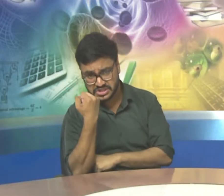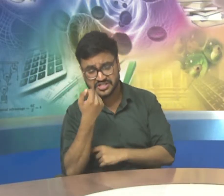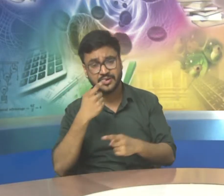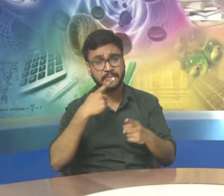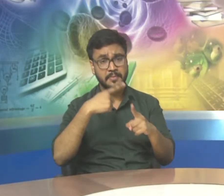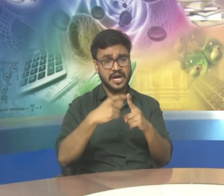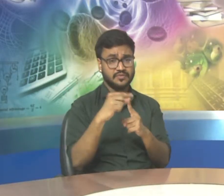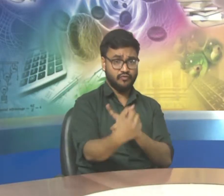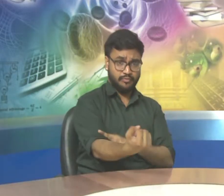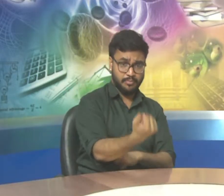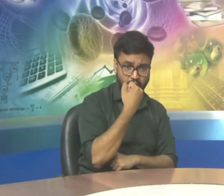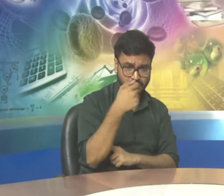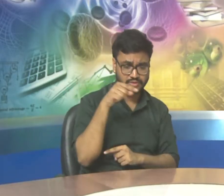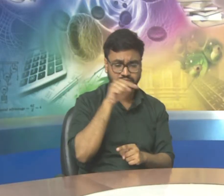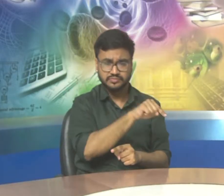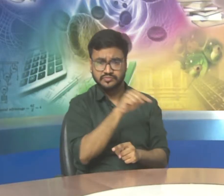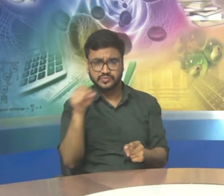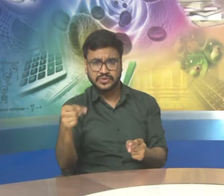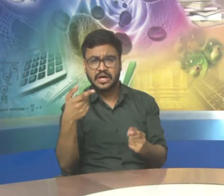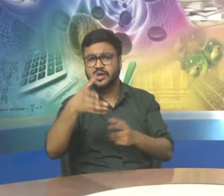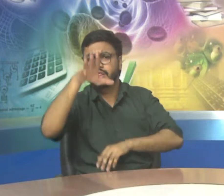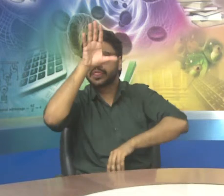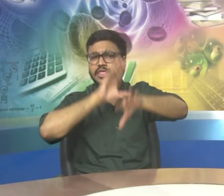energy, and power.